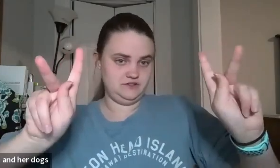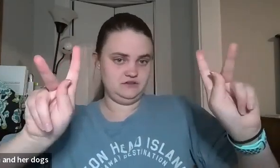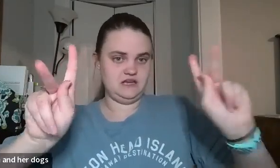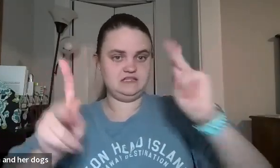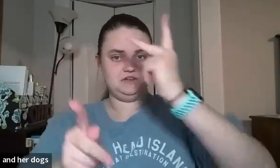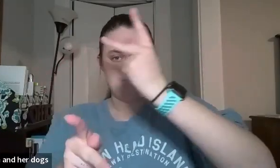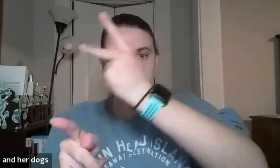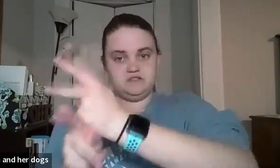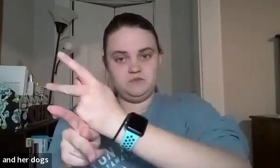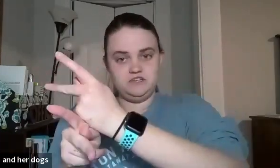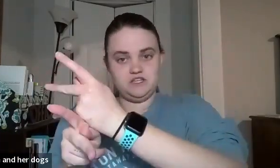2 Ks and you're going to have them on top of each other.